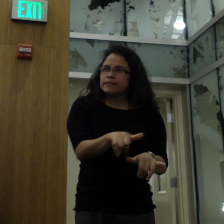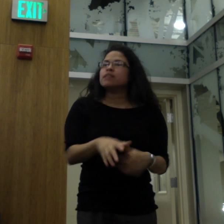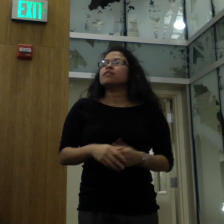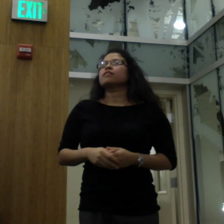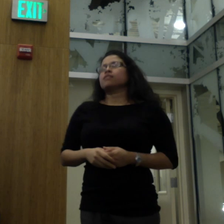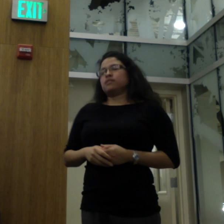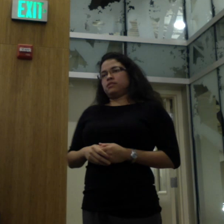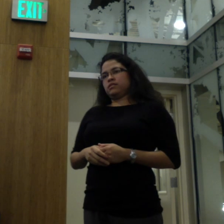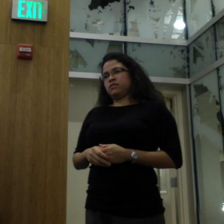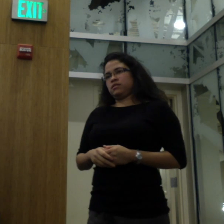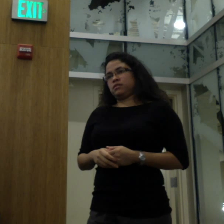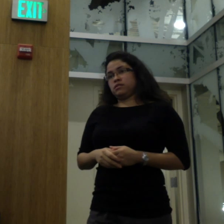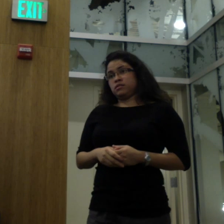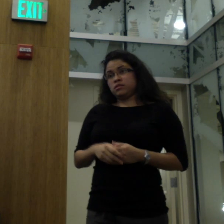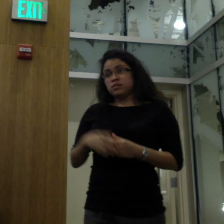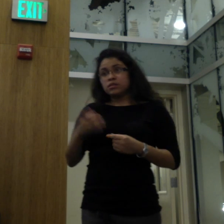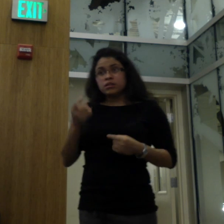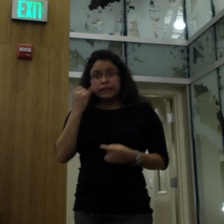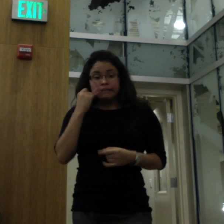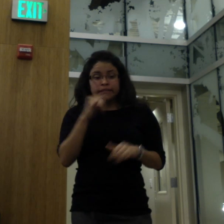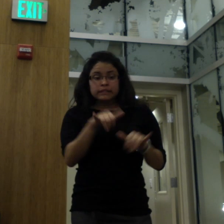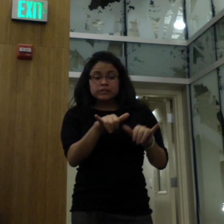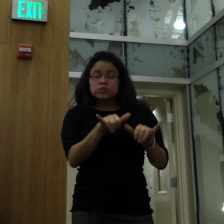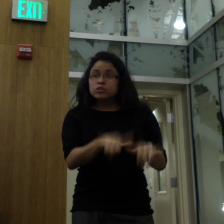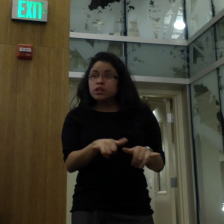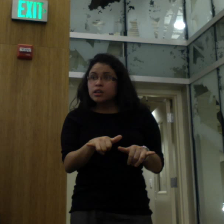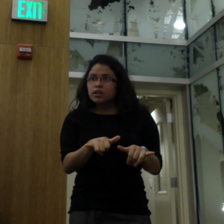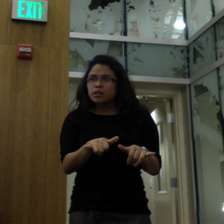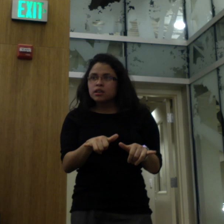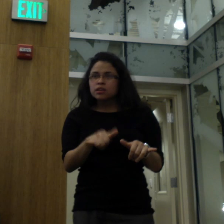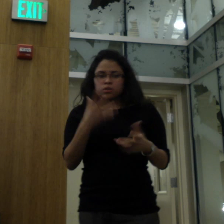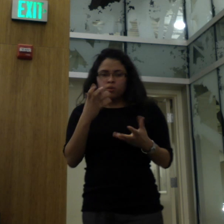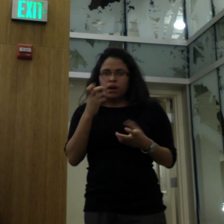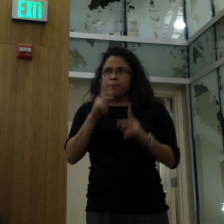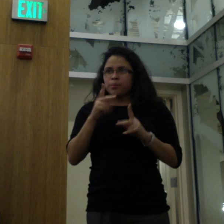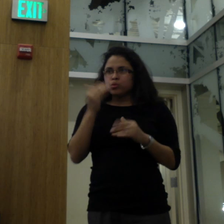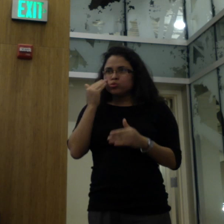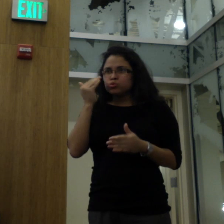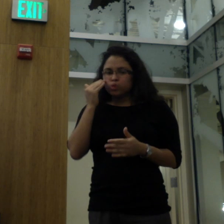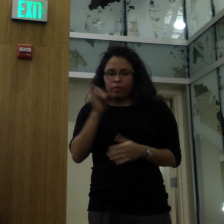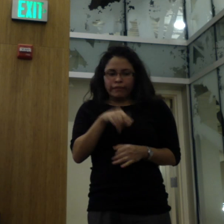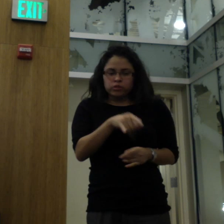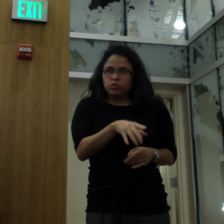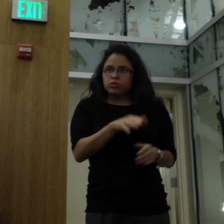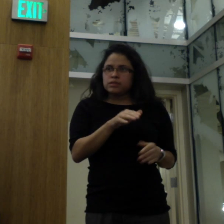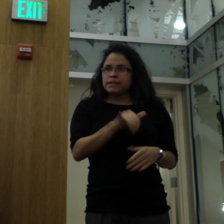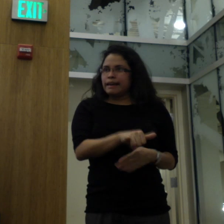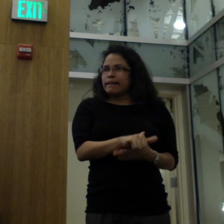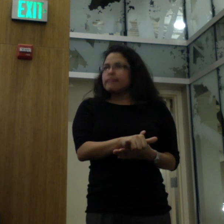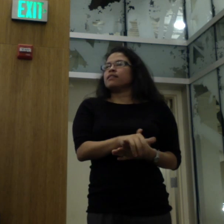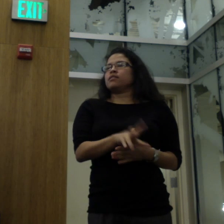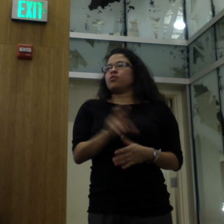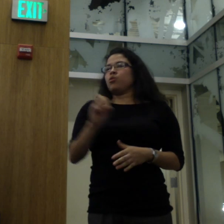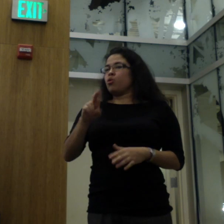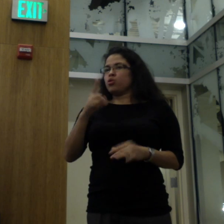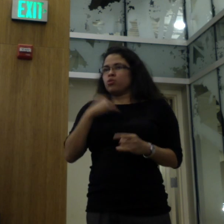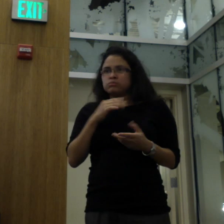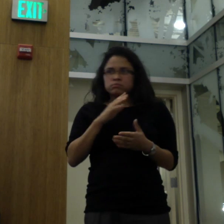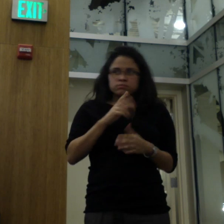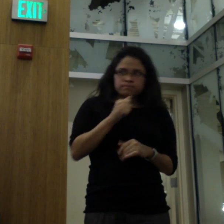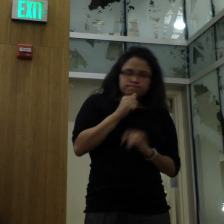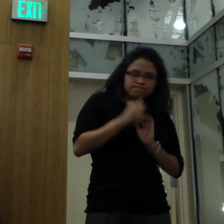in place, do you want to really make your presence known at your house? Or do you want to kind of keep and maintain a low